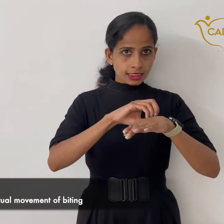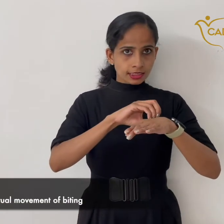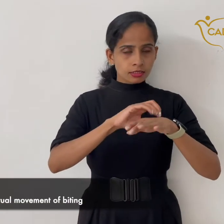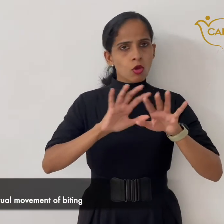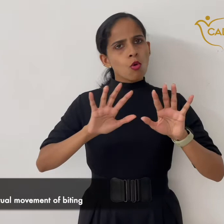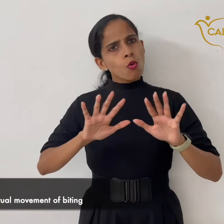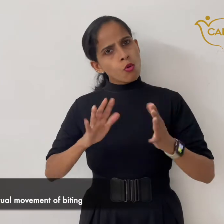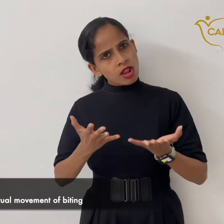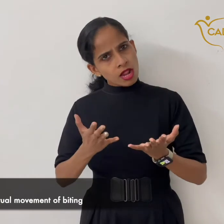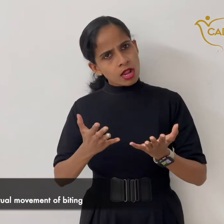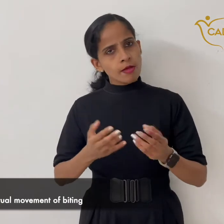bite